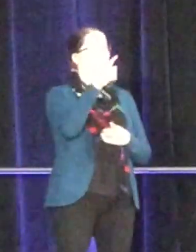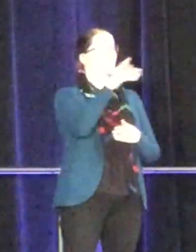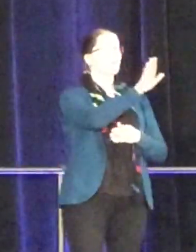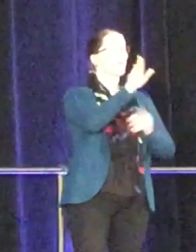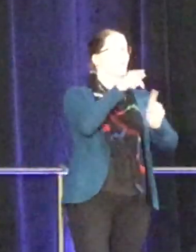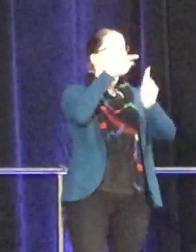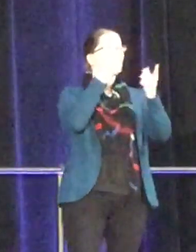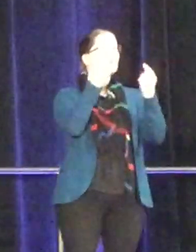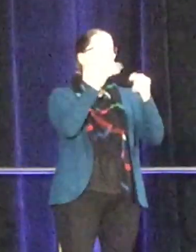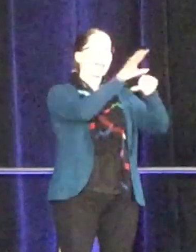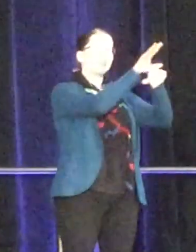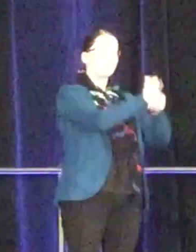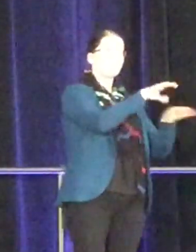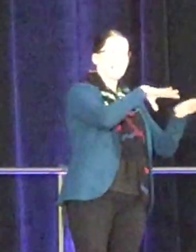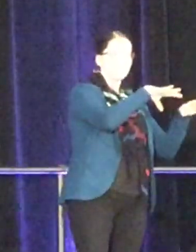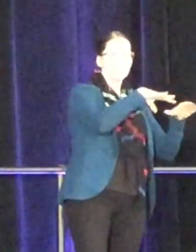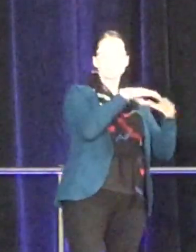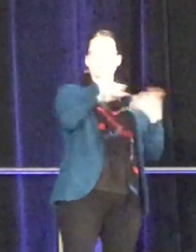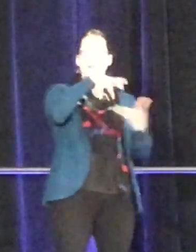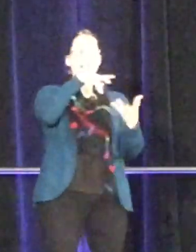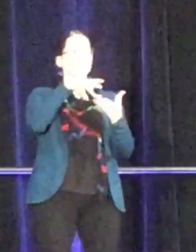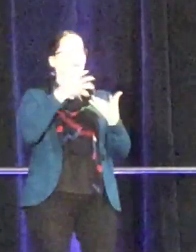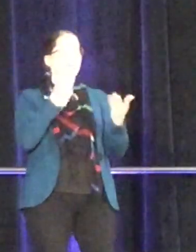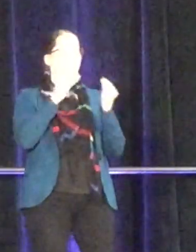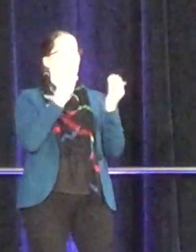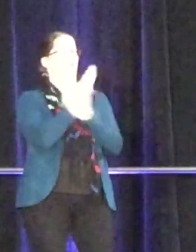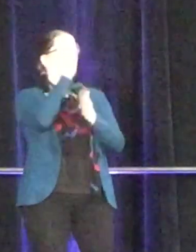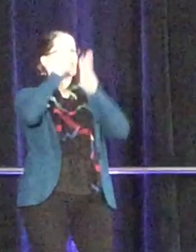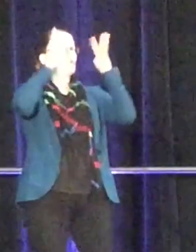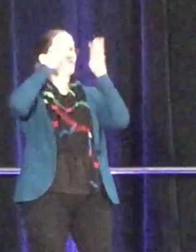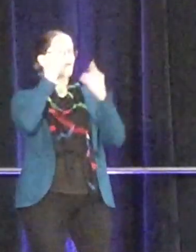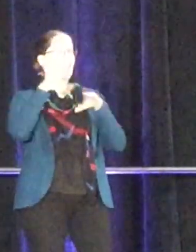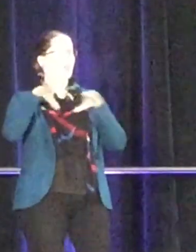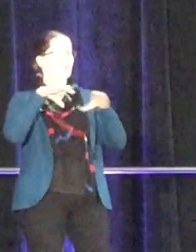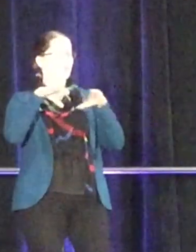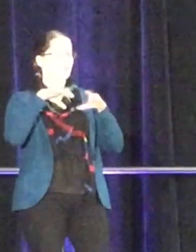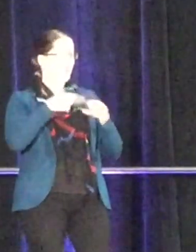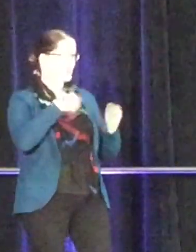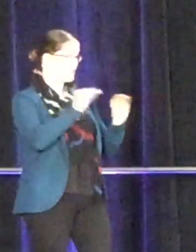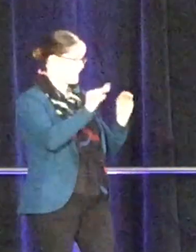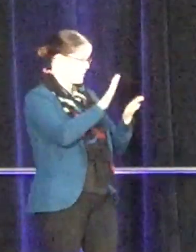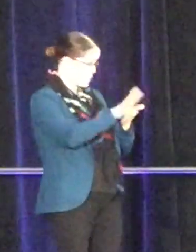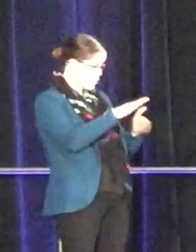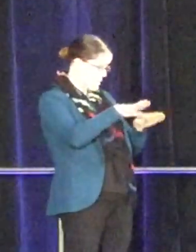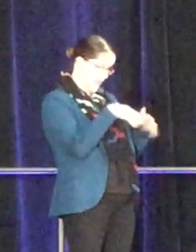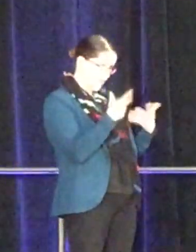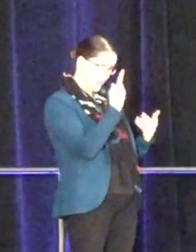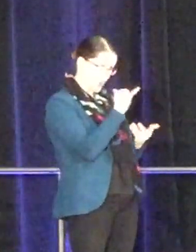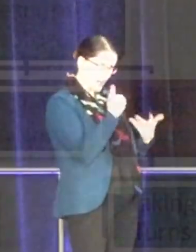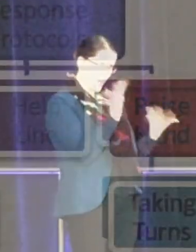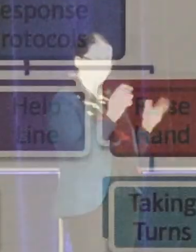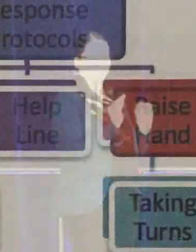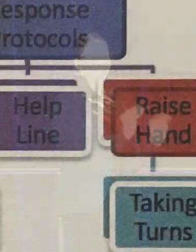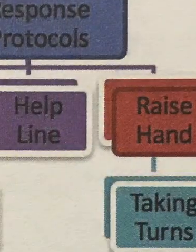and cultural responsive activities, and by doing so, you're going to teach your students situational appropriateness. That's how it works. And whenever you do the